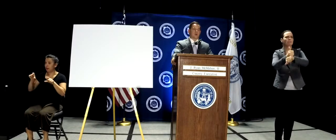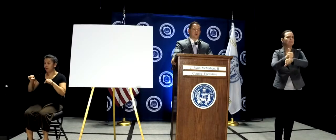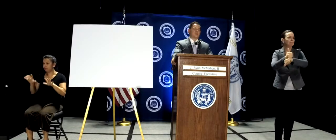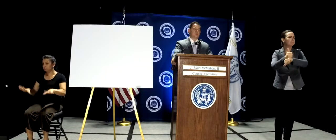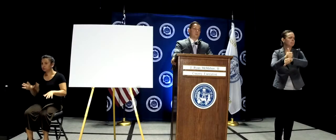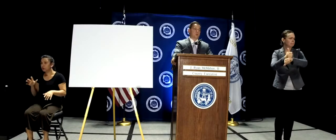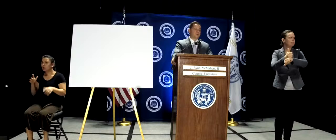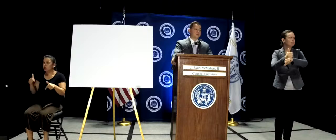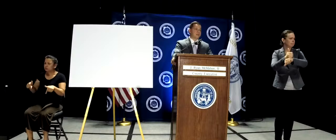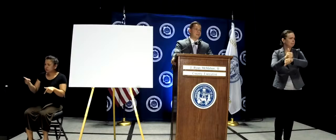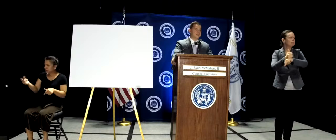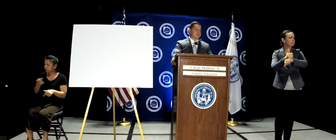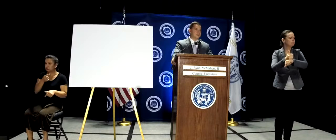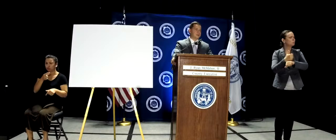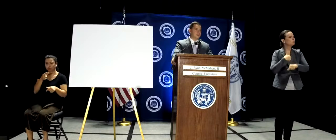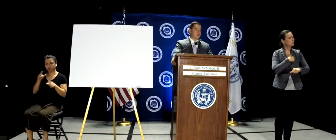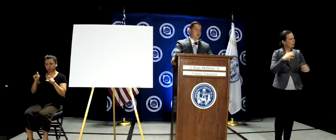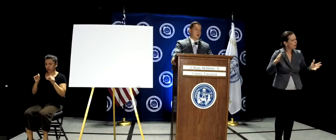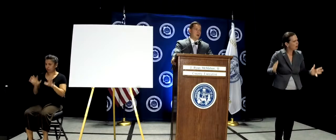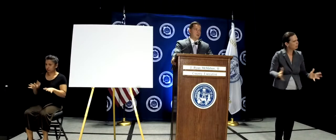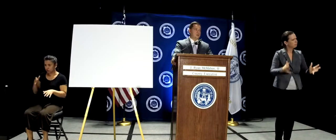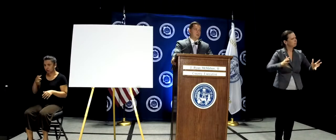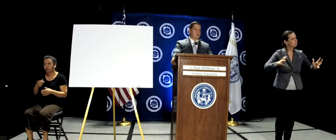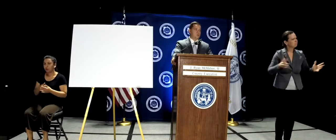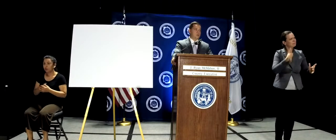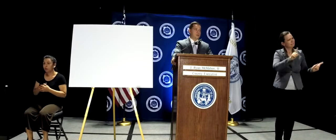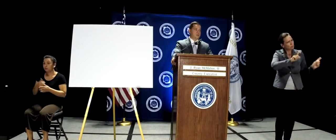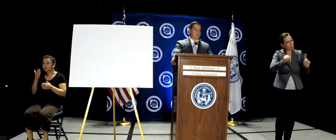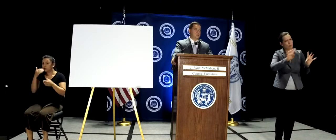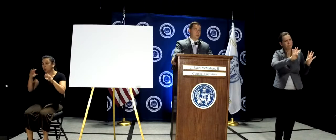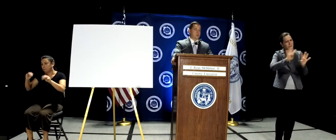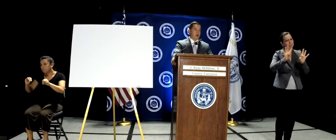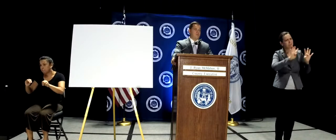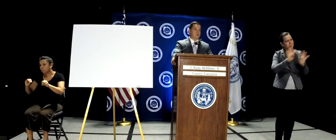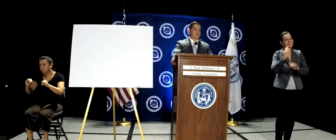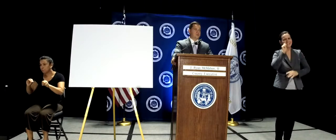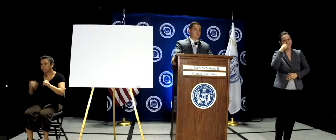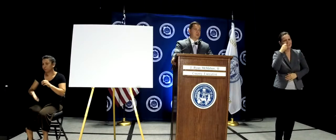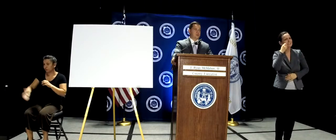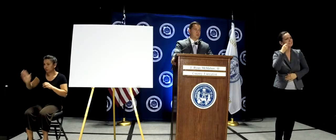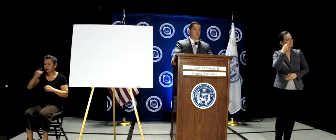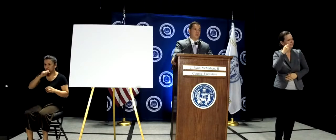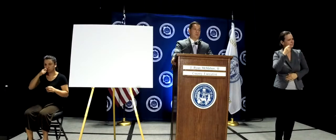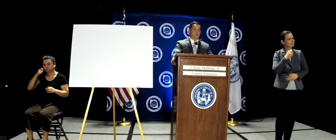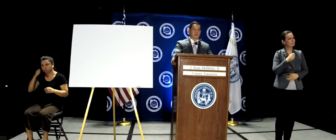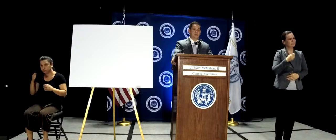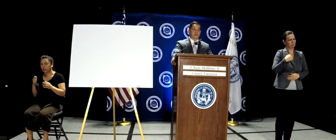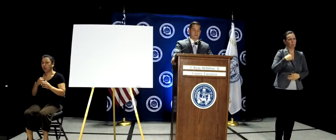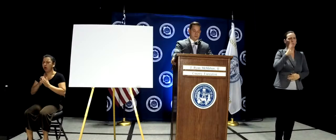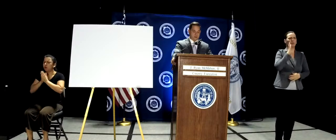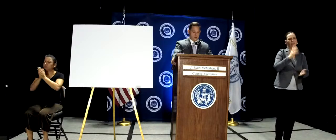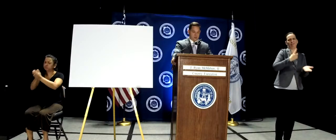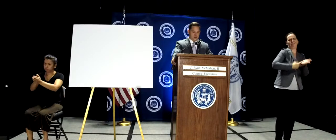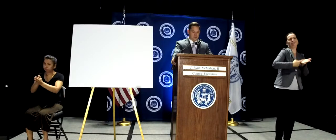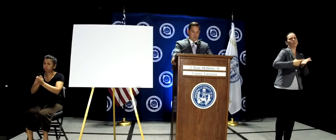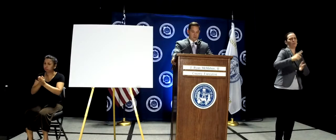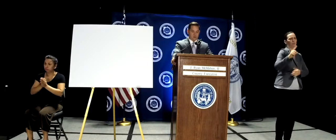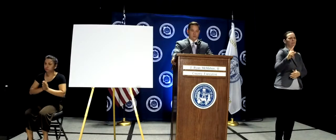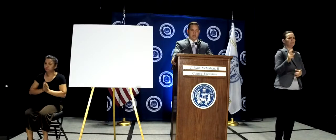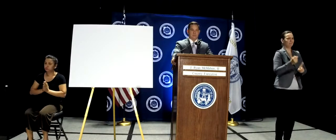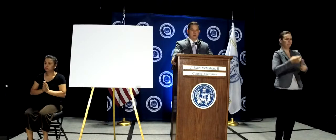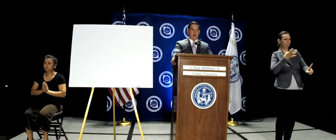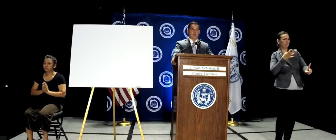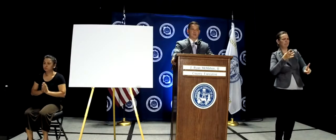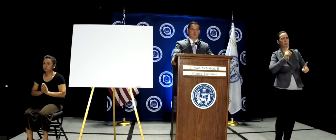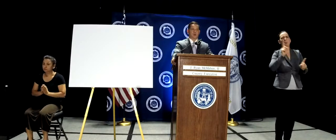still encourage people to get tested. And we'll get into certain demographics that certainly we want people getting tested. Even if the